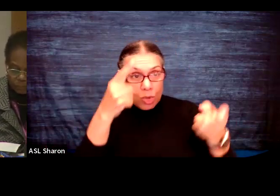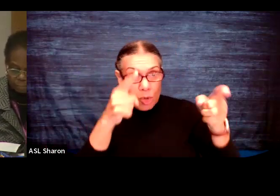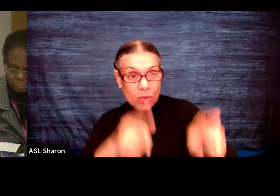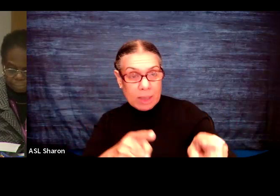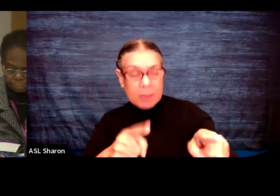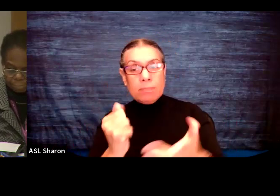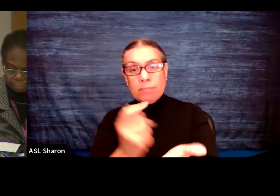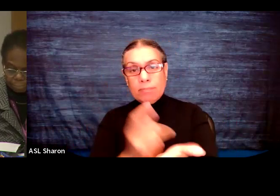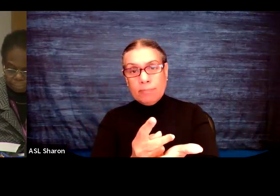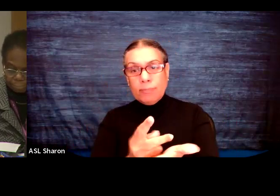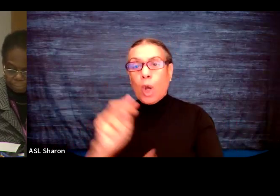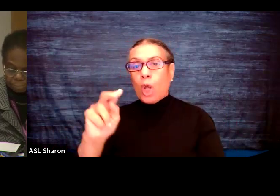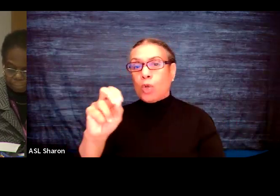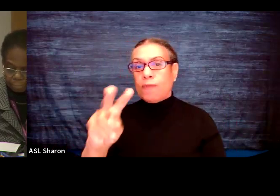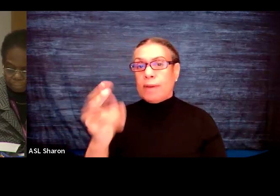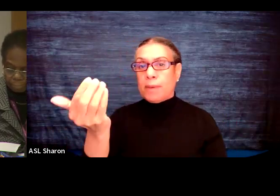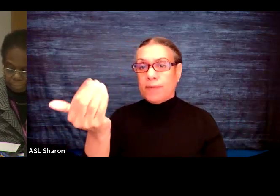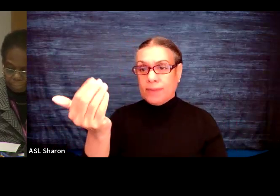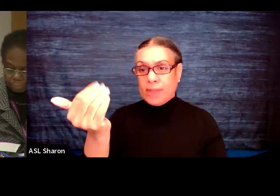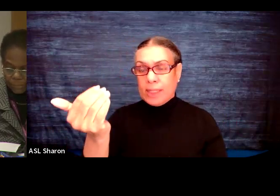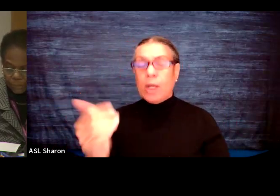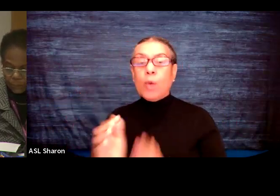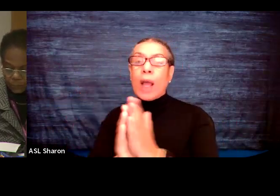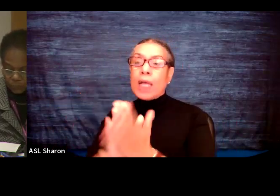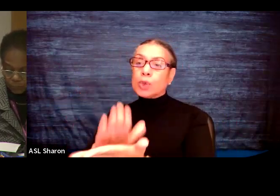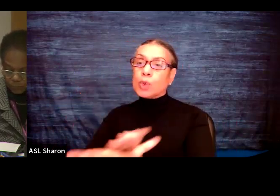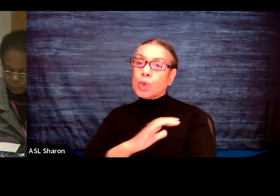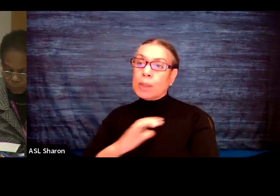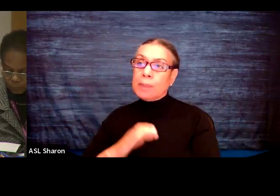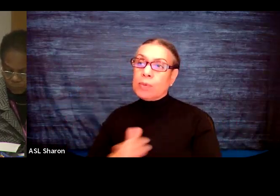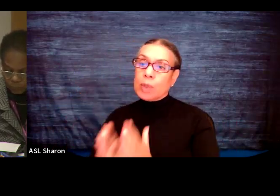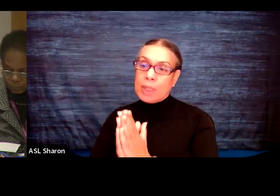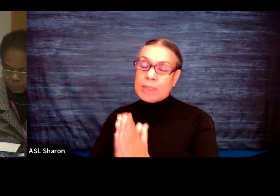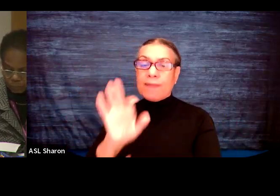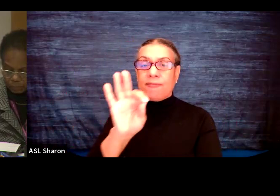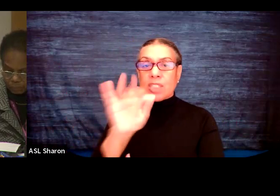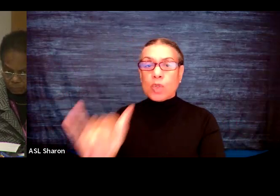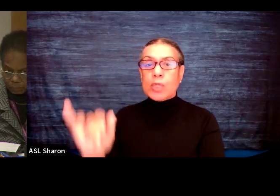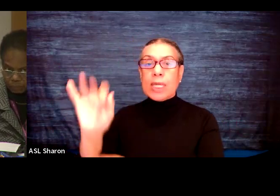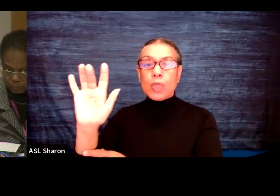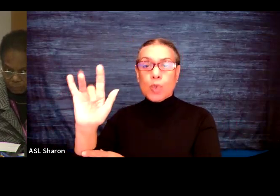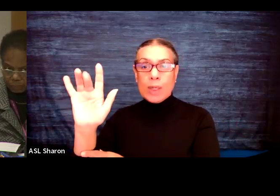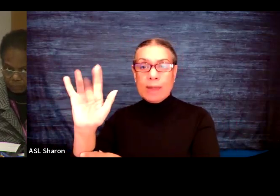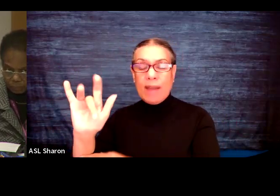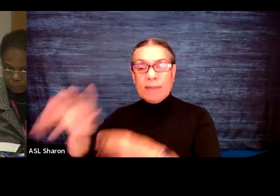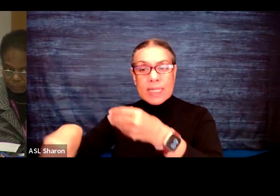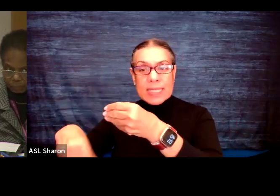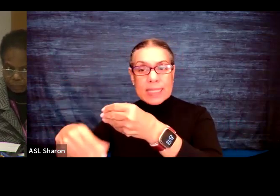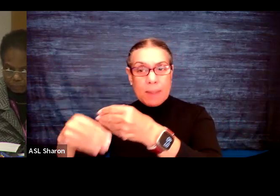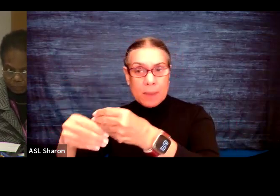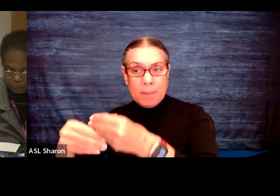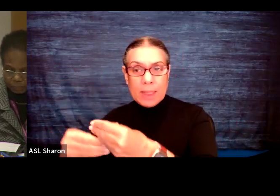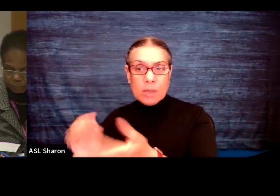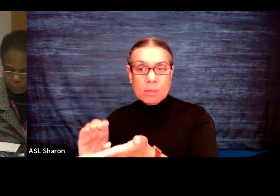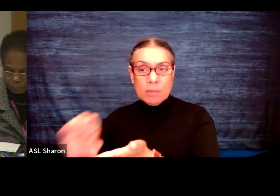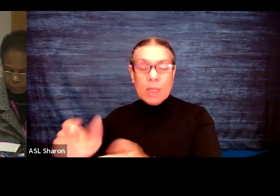on November 15th. We are asking the school committee to request an FY25 supplemental appropriation